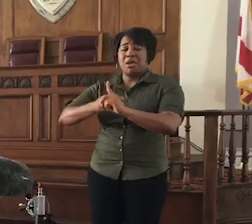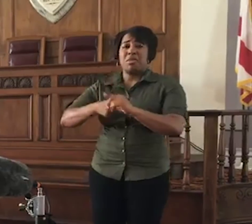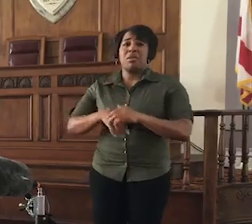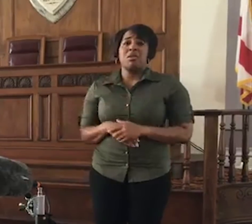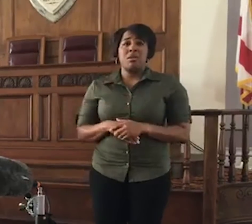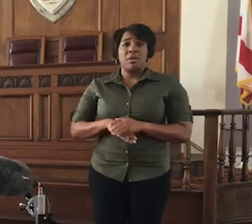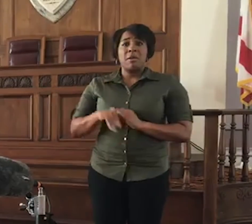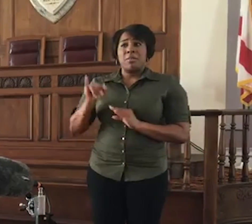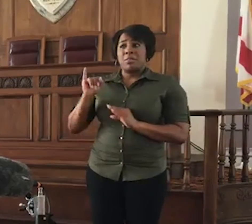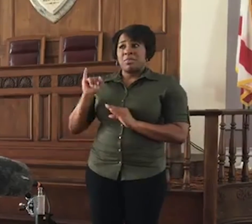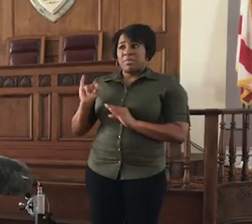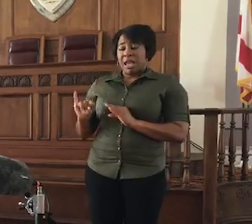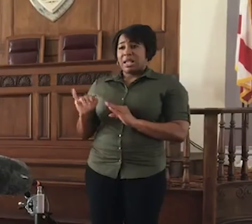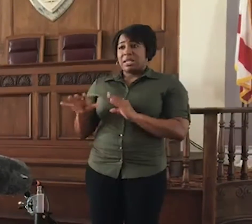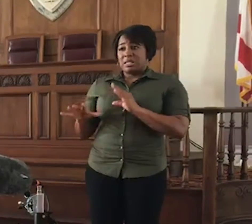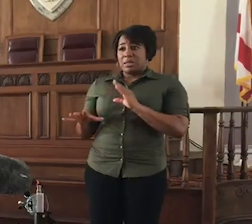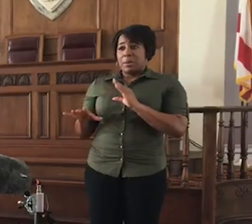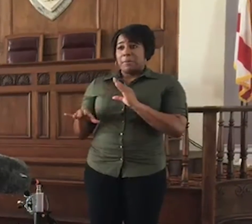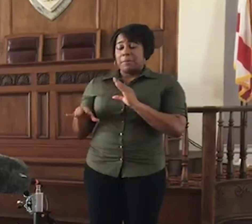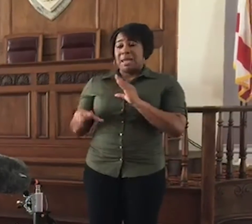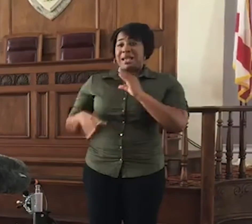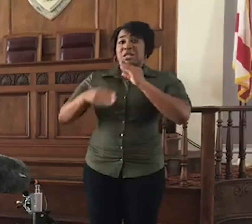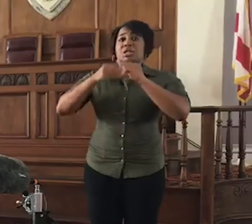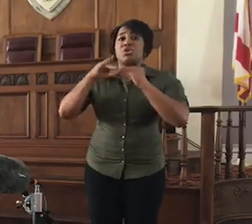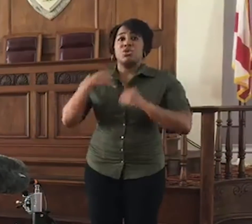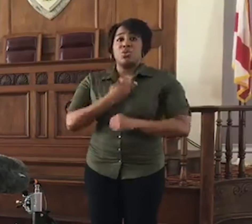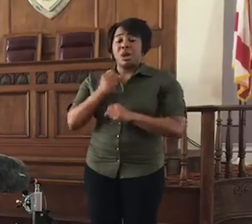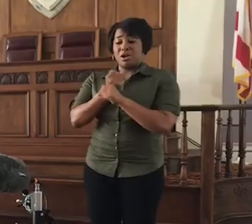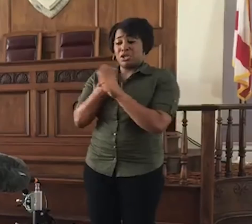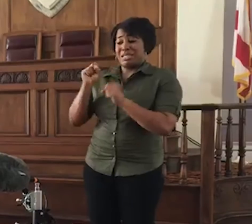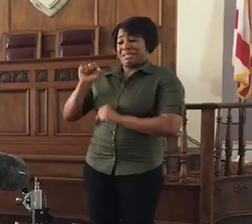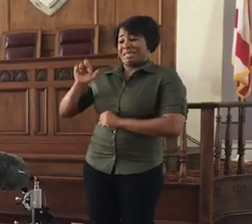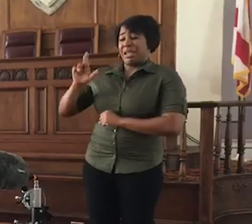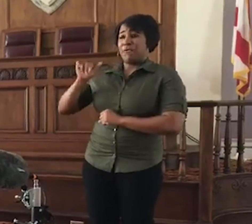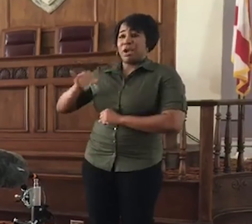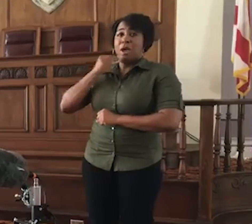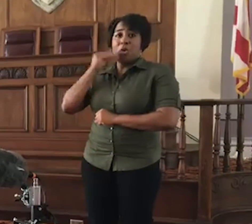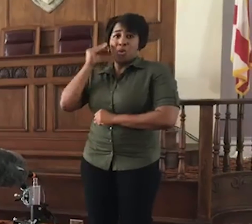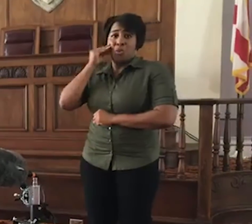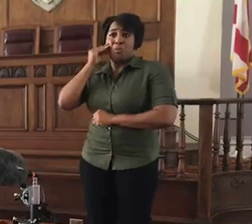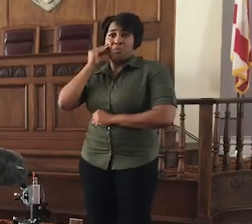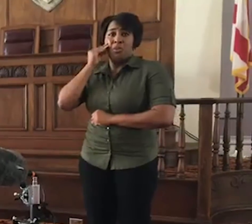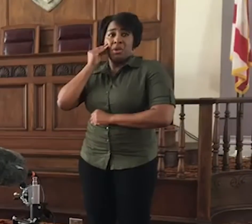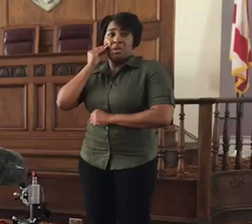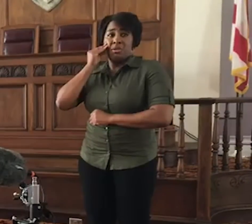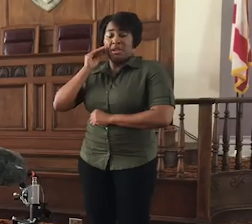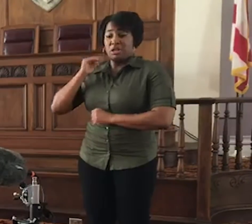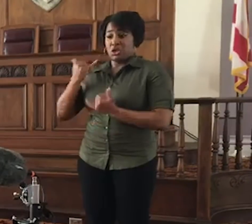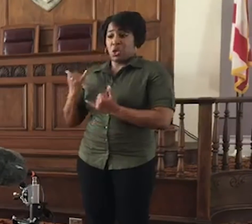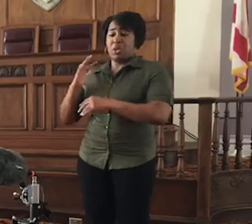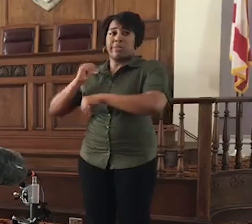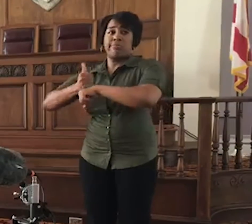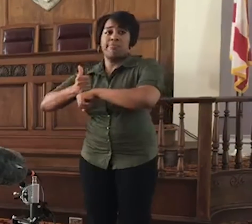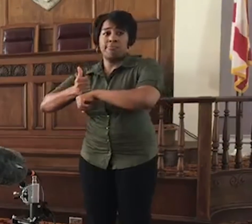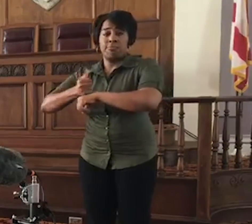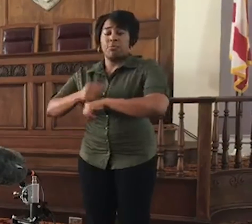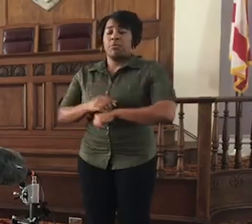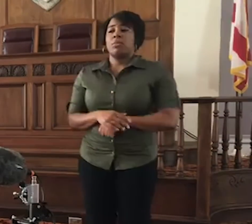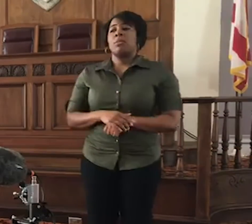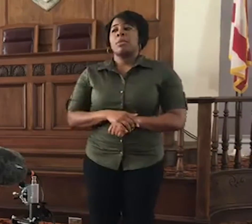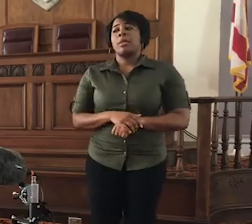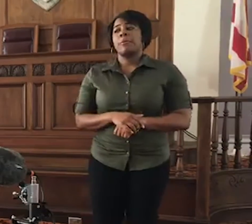to our Safer at Home order that is currently in place. And as everyone knows, at